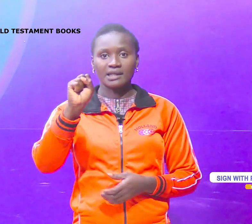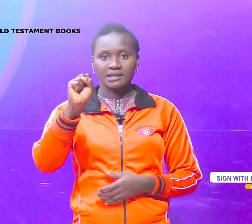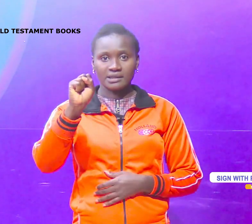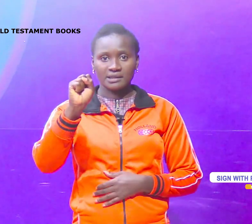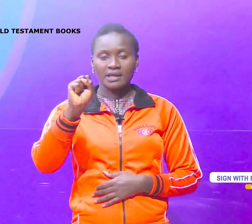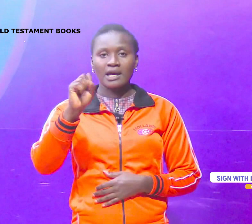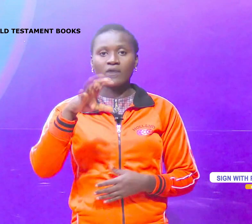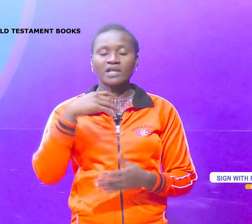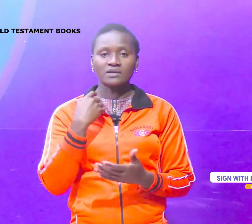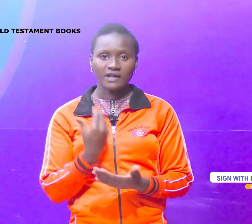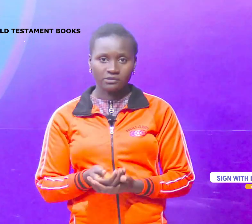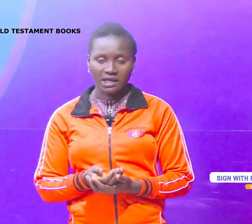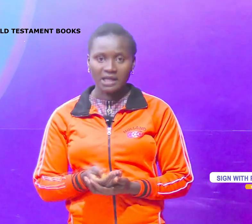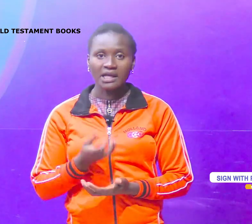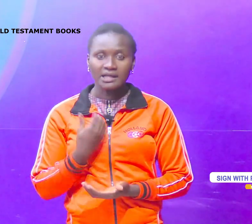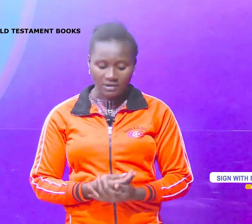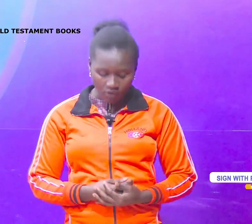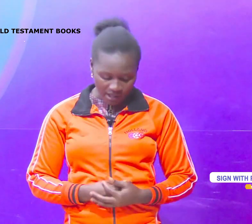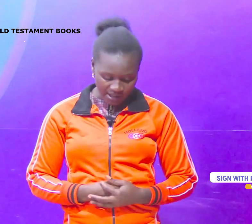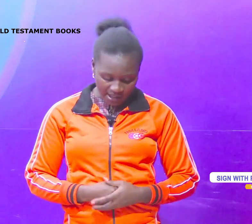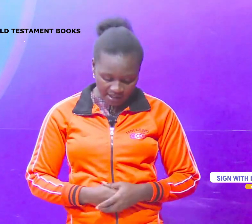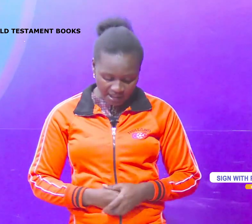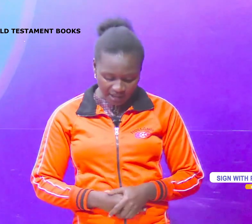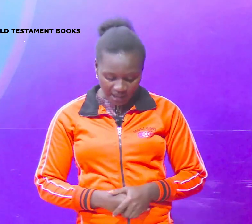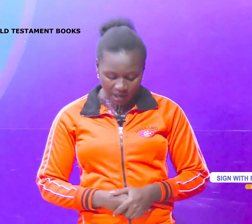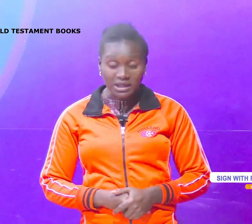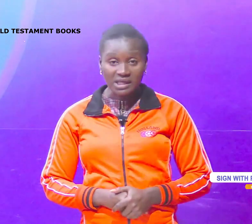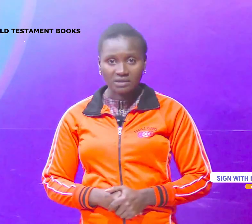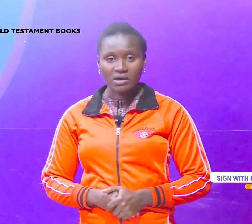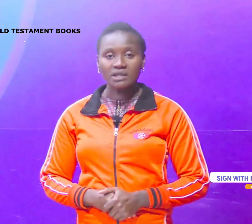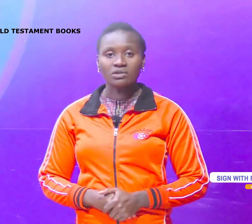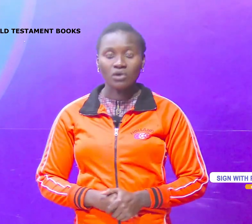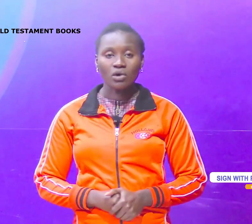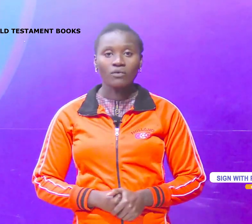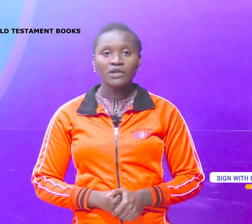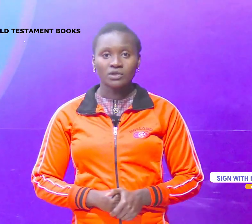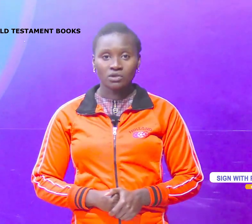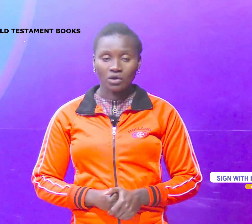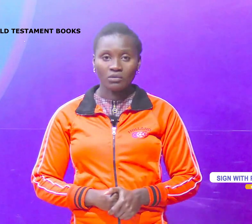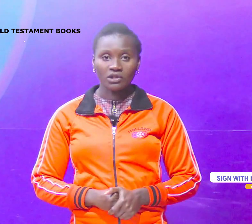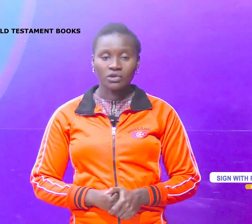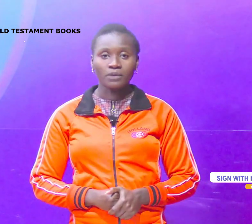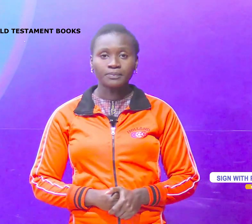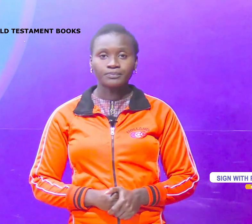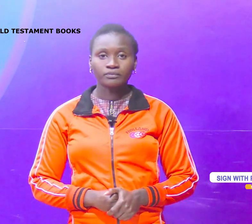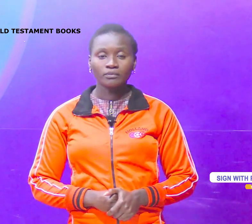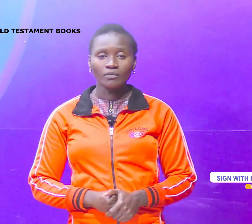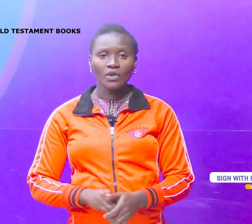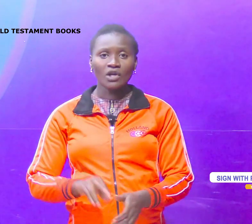Ecclesiastes. I've just finger spell the word. And then our next word is Song of Solomon. So